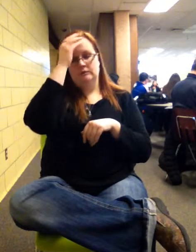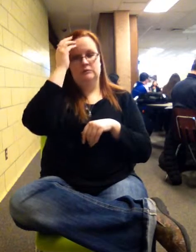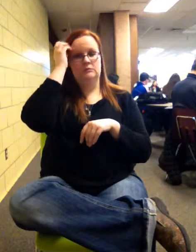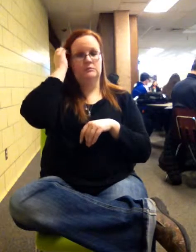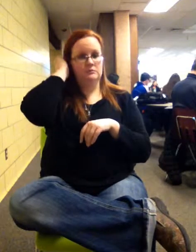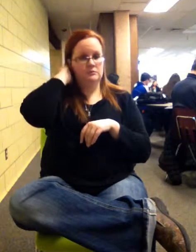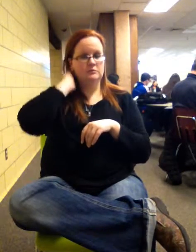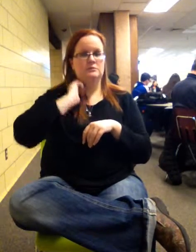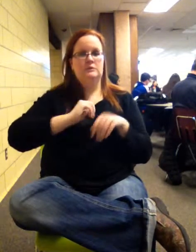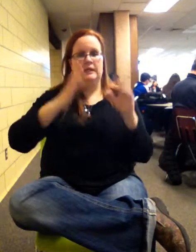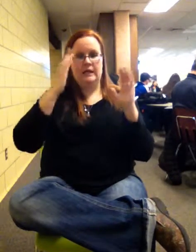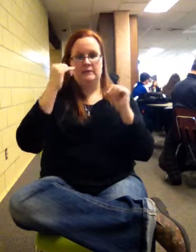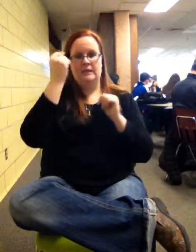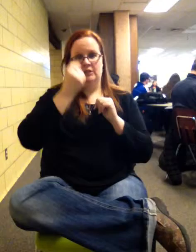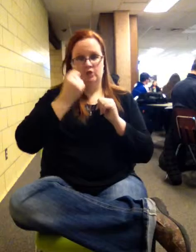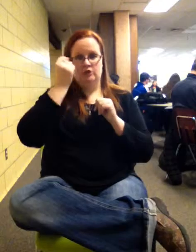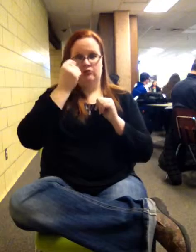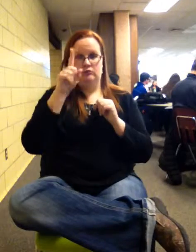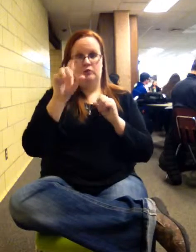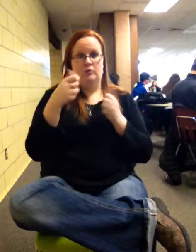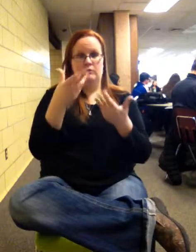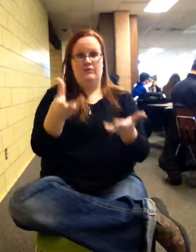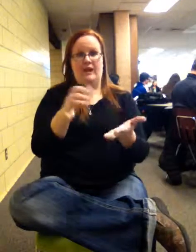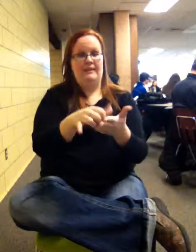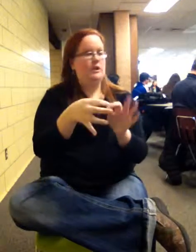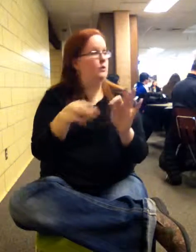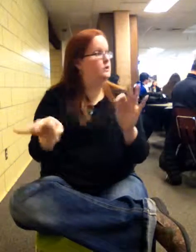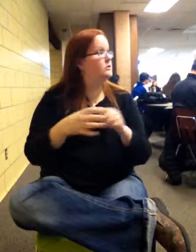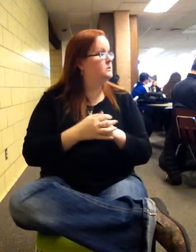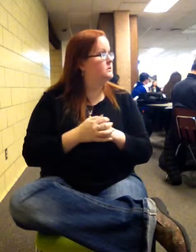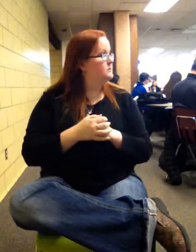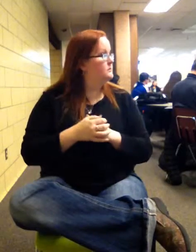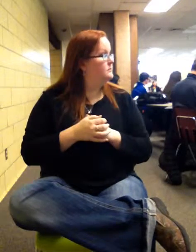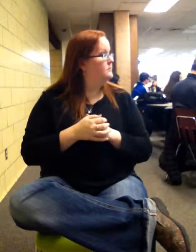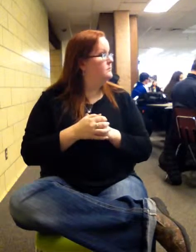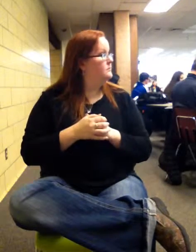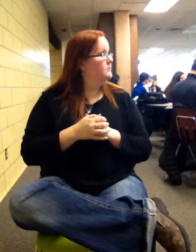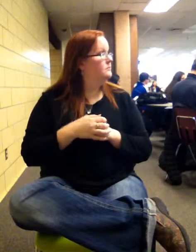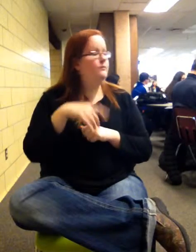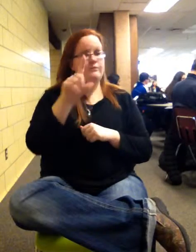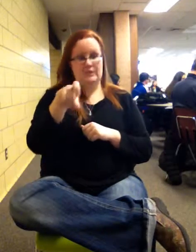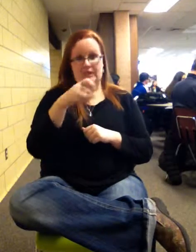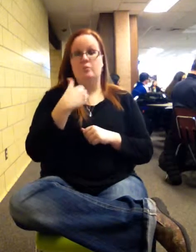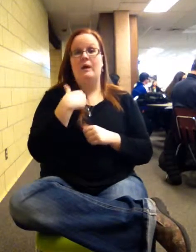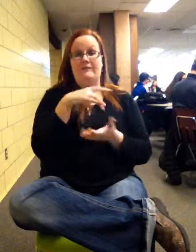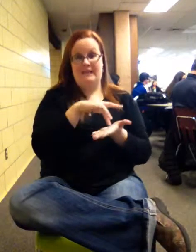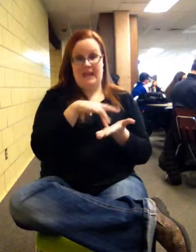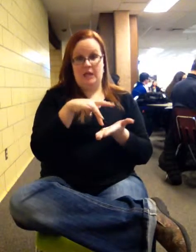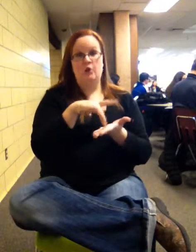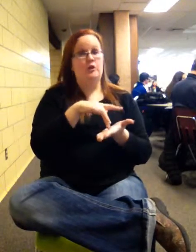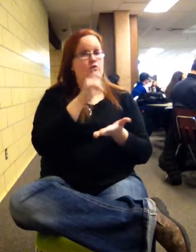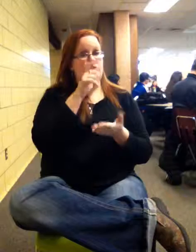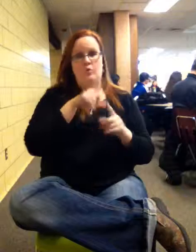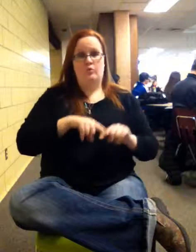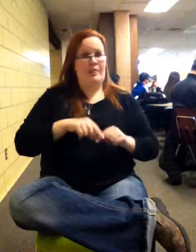expectations theory. So you'll be given those equations. You'll need to have a calculator, don't rely on me. It